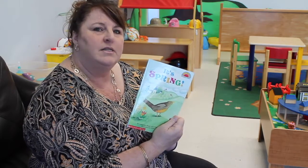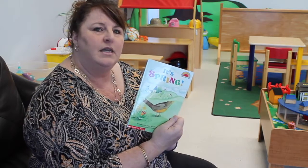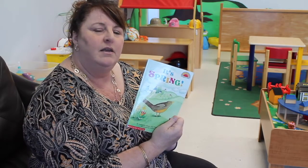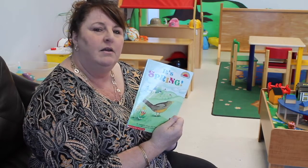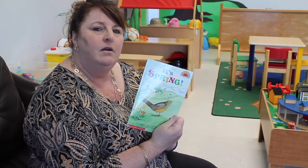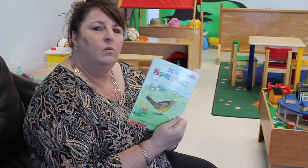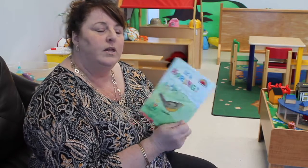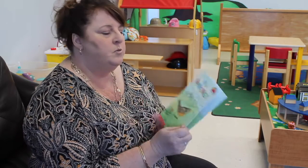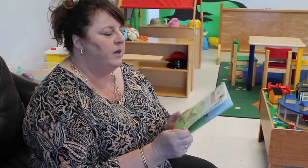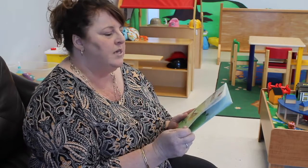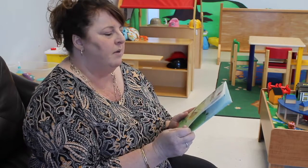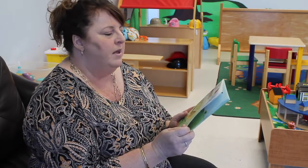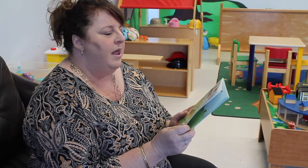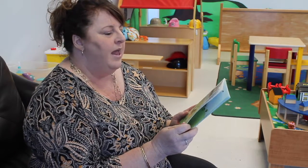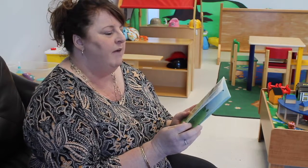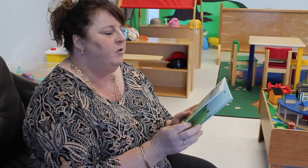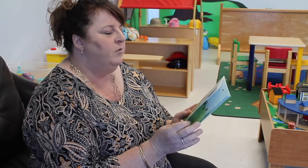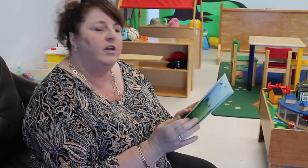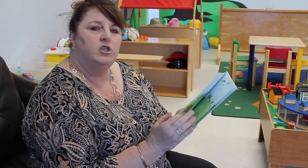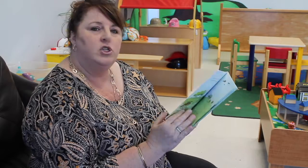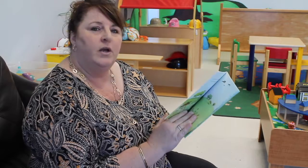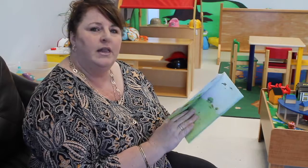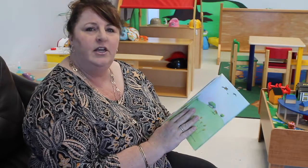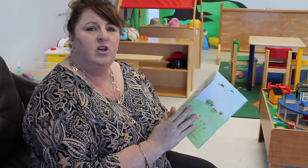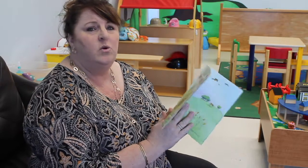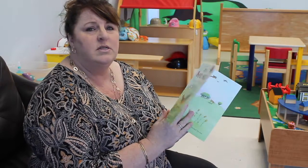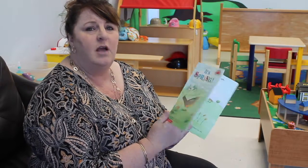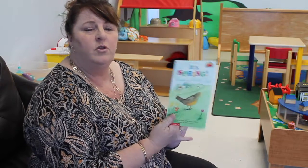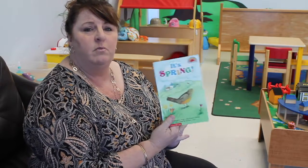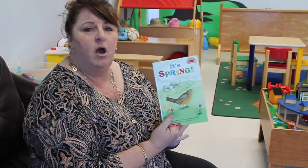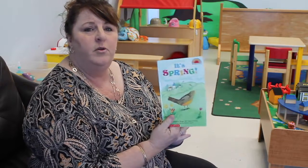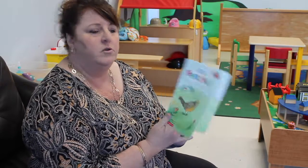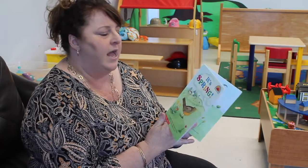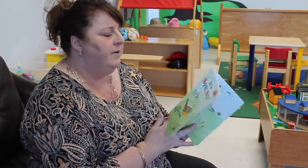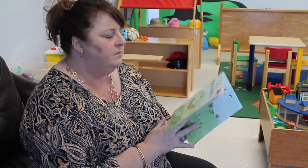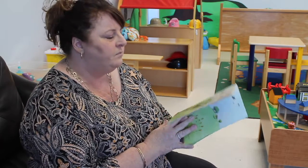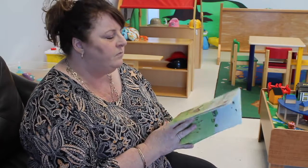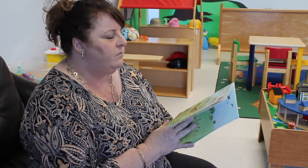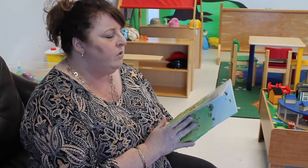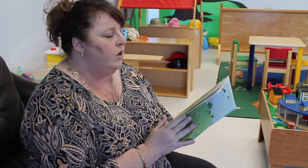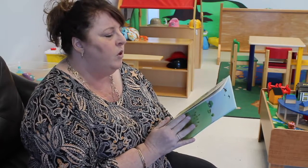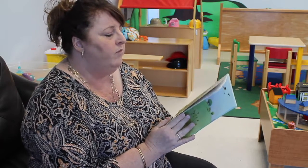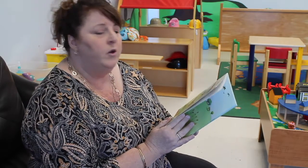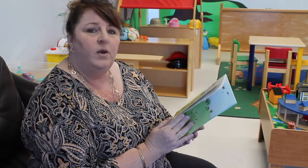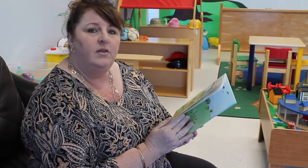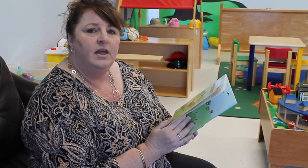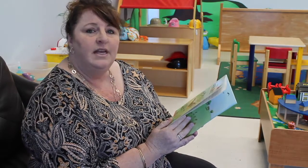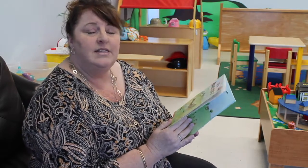see when it's springtime. And after we read our story, I'd like you to go outside with your mom or your dad, whoever you're with, and see if you